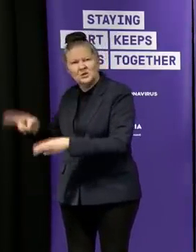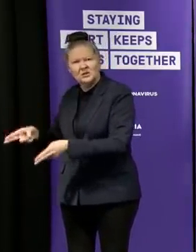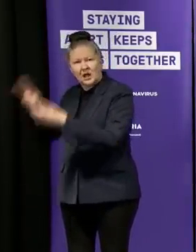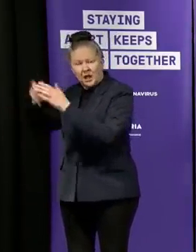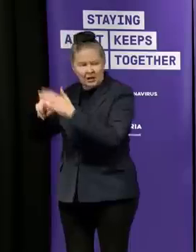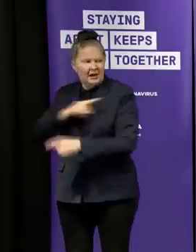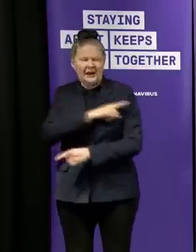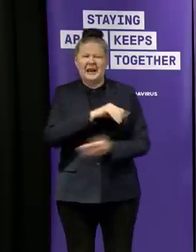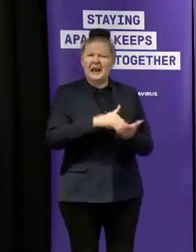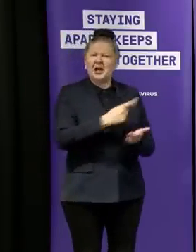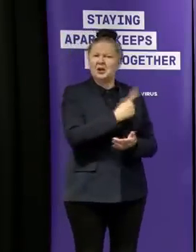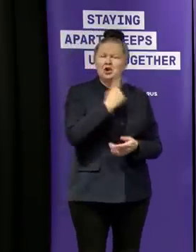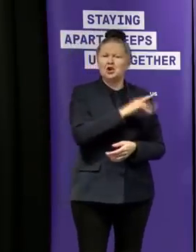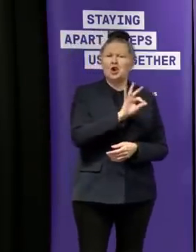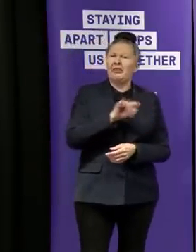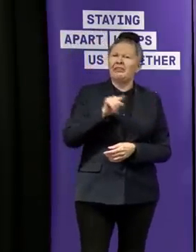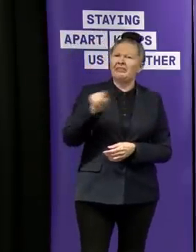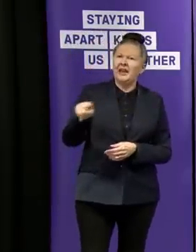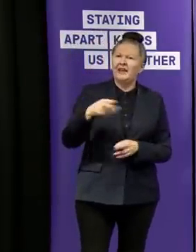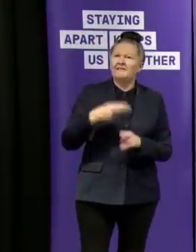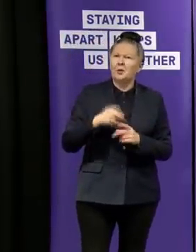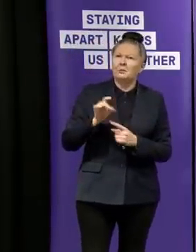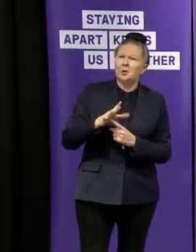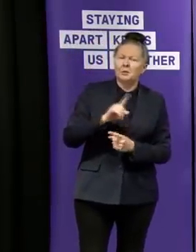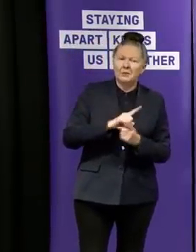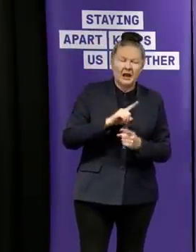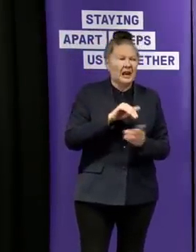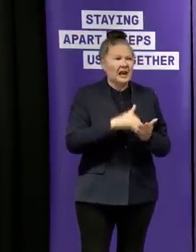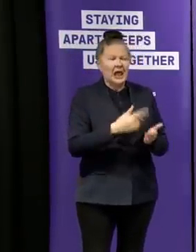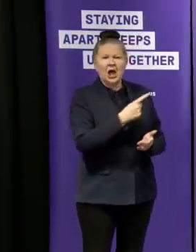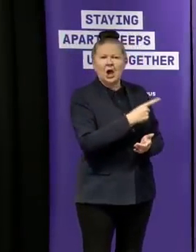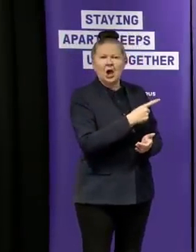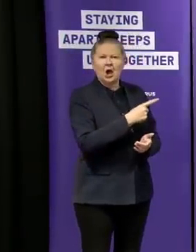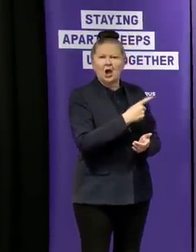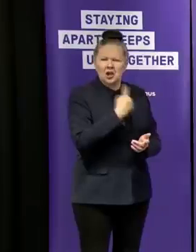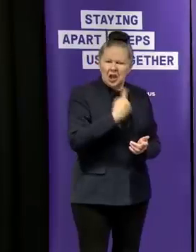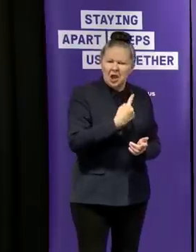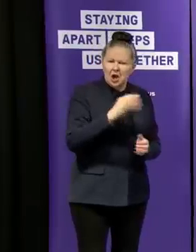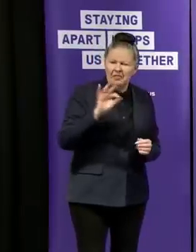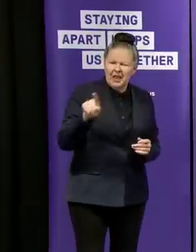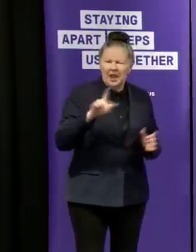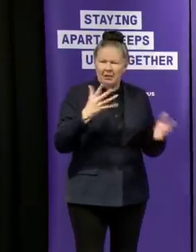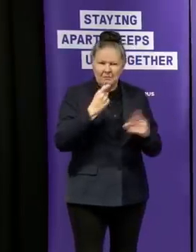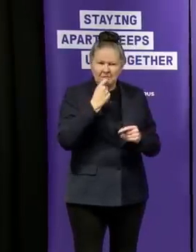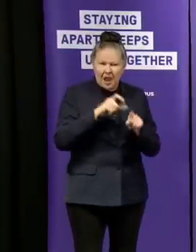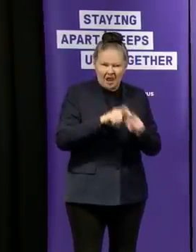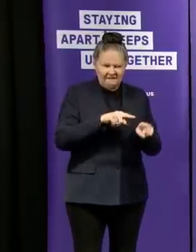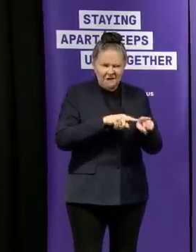weren't there at this other really important meeting. Now we're hearing that you were there. It's just a bit hard to follow.